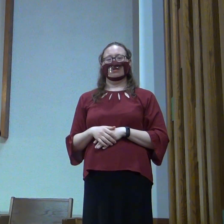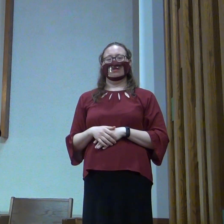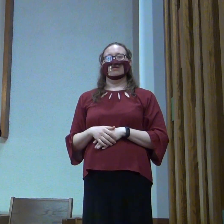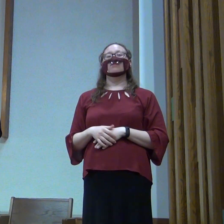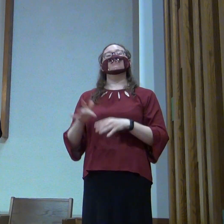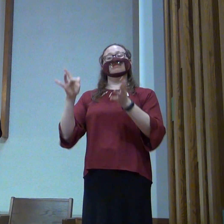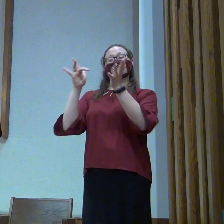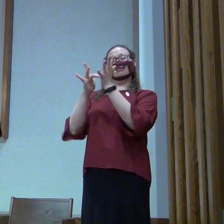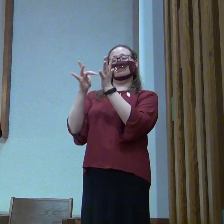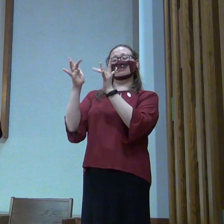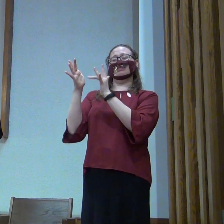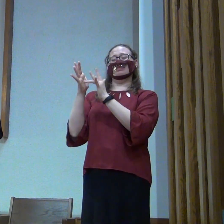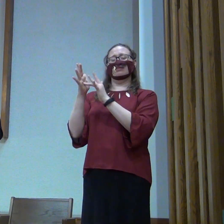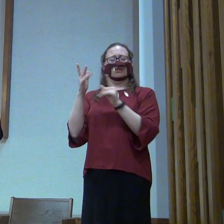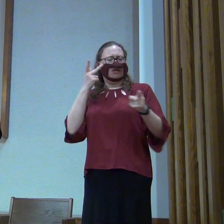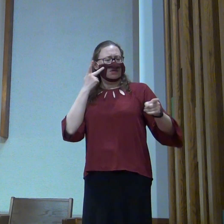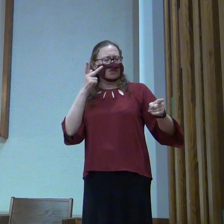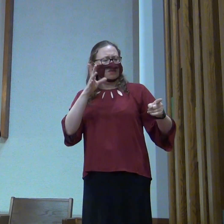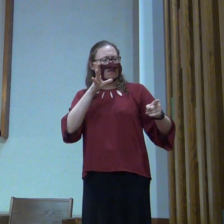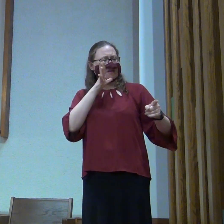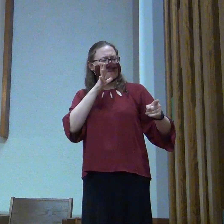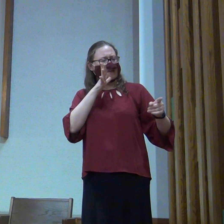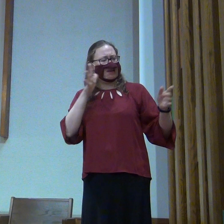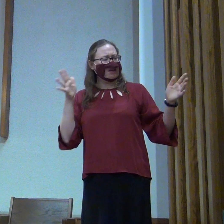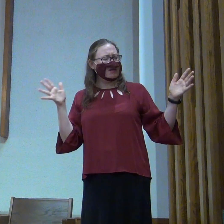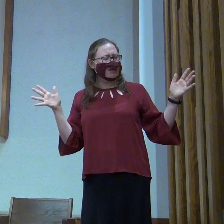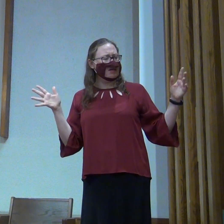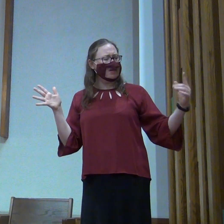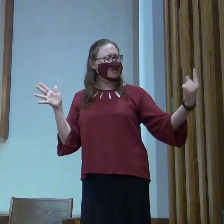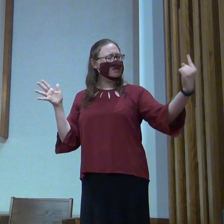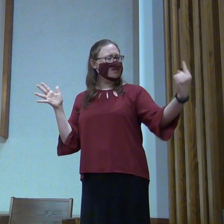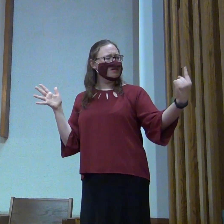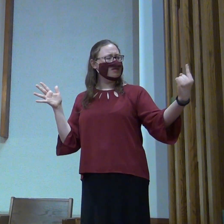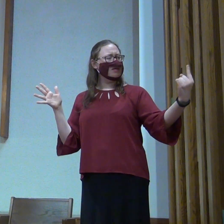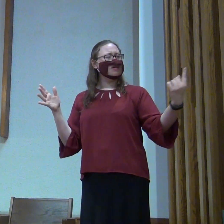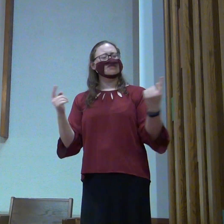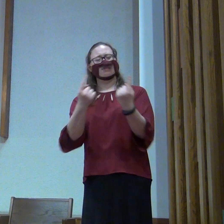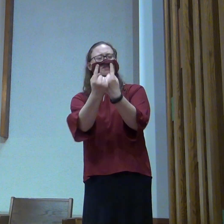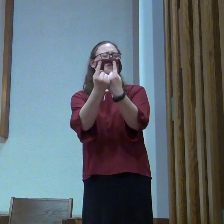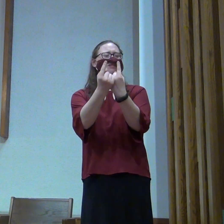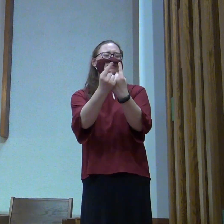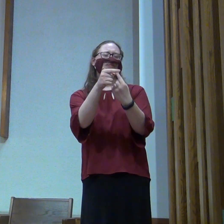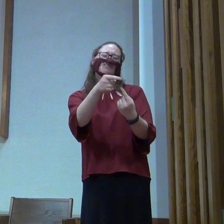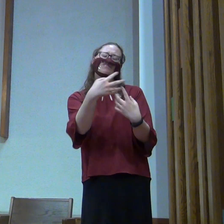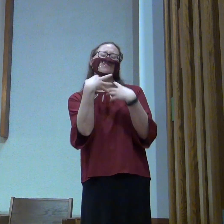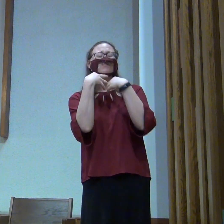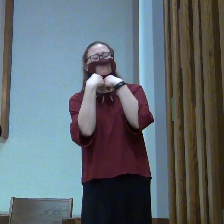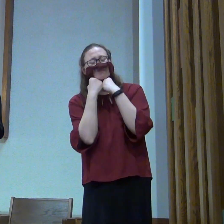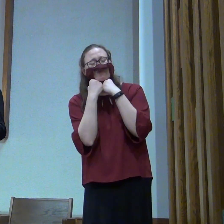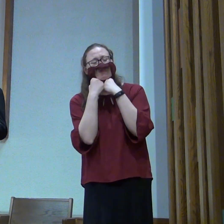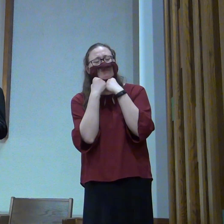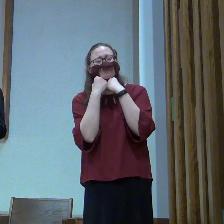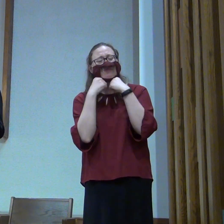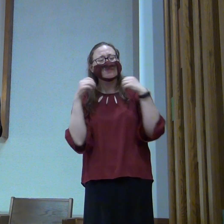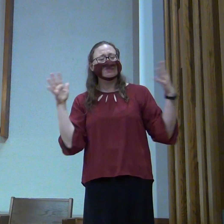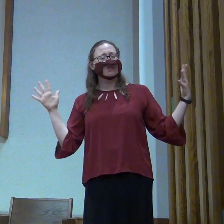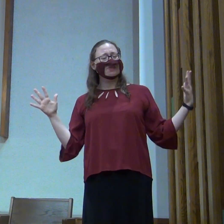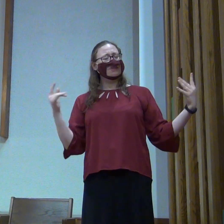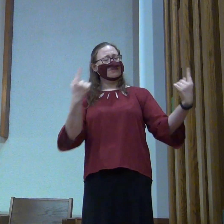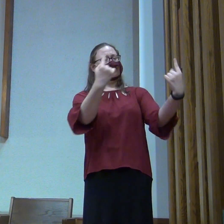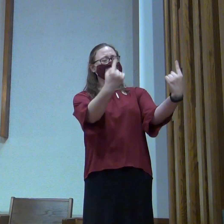When Jesus saw his mother there and the disciple he loved